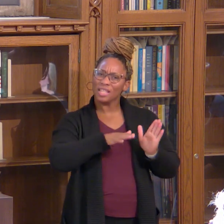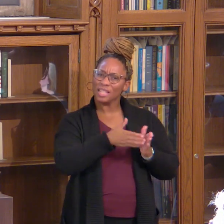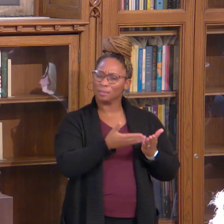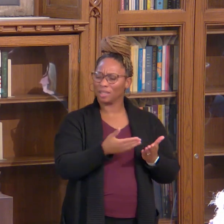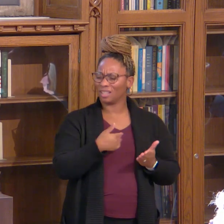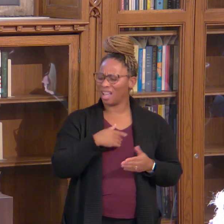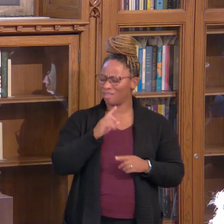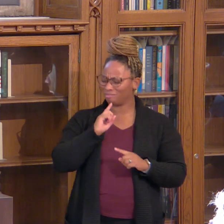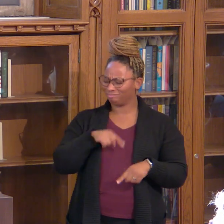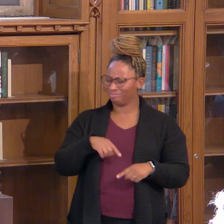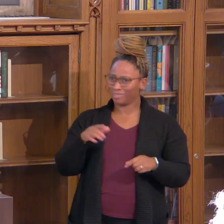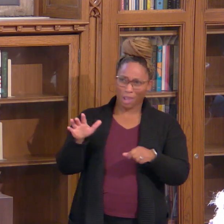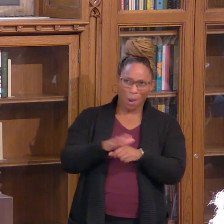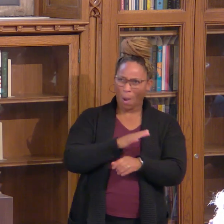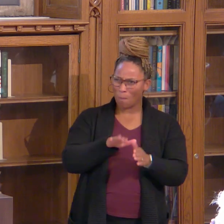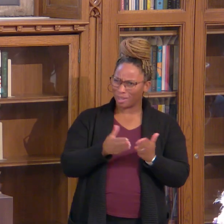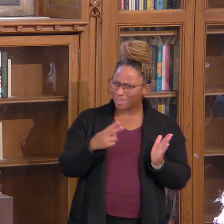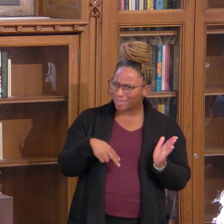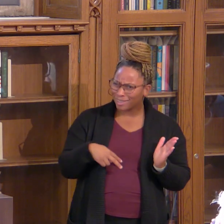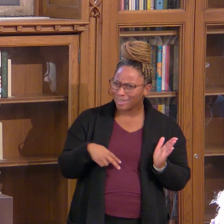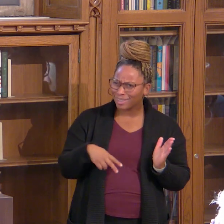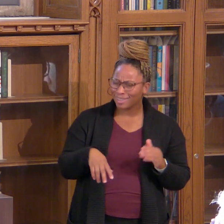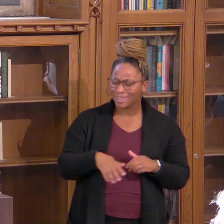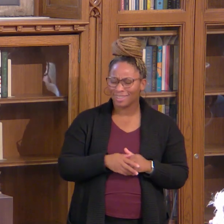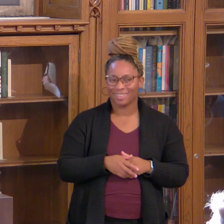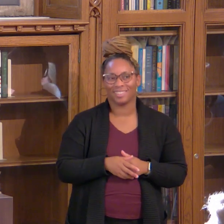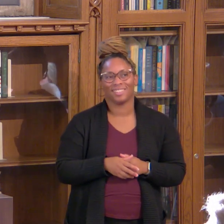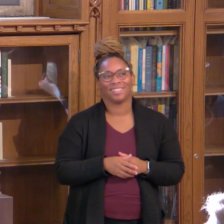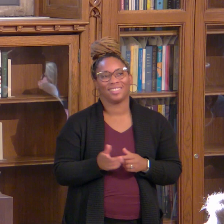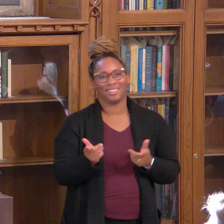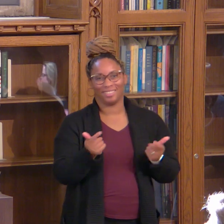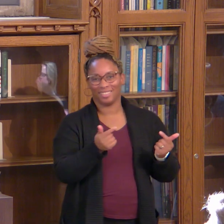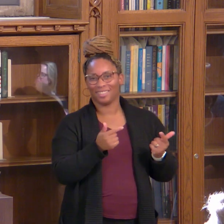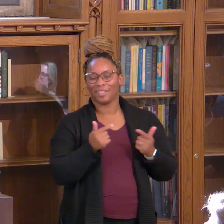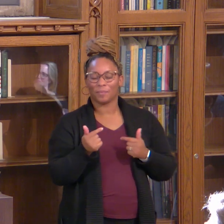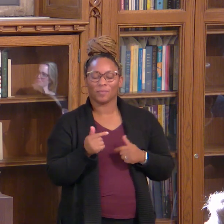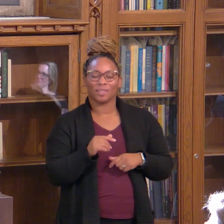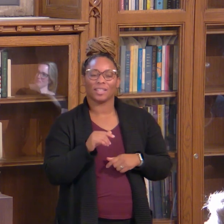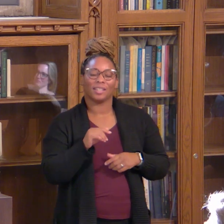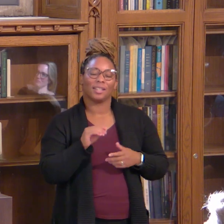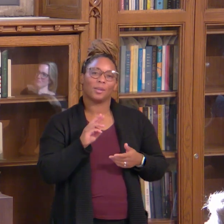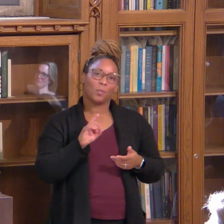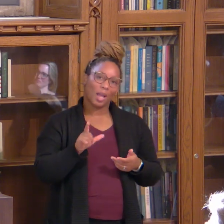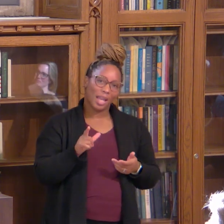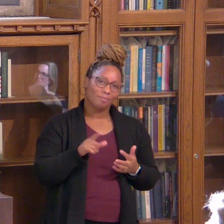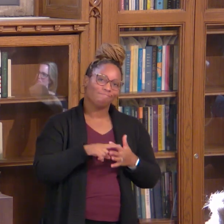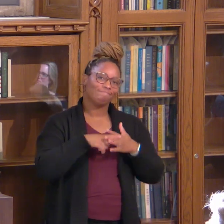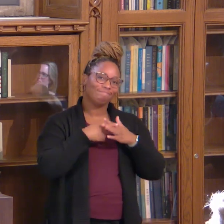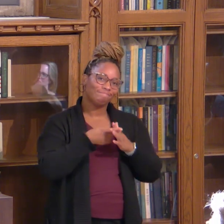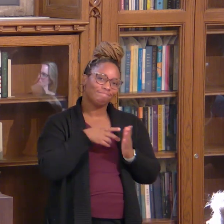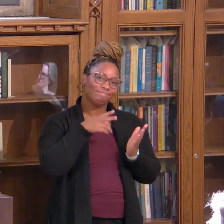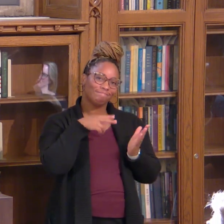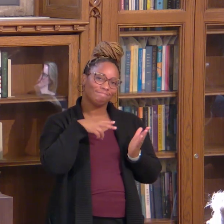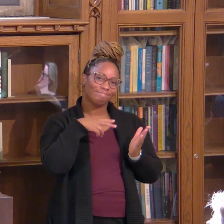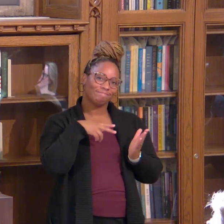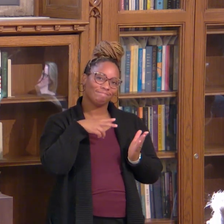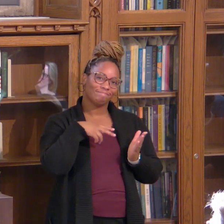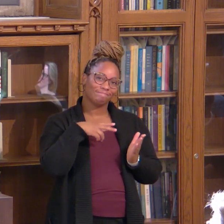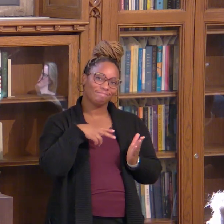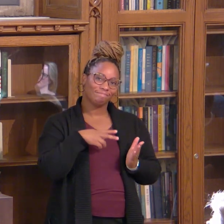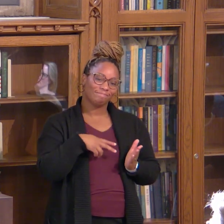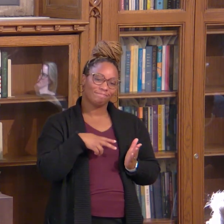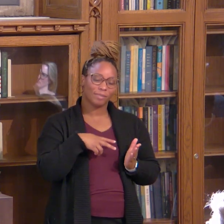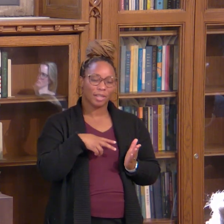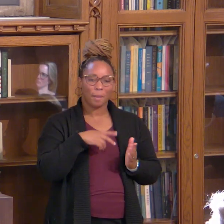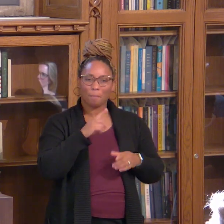replied read the entire book well I began to read and